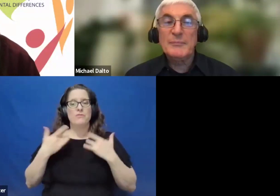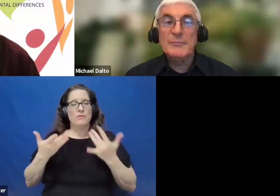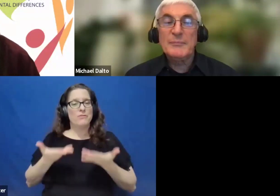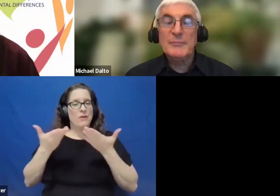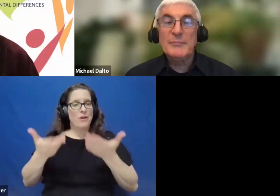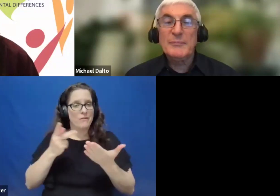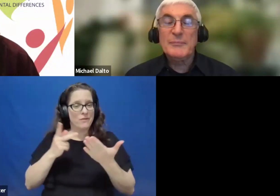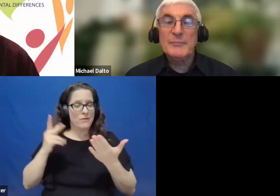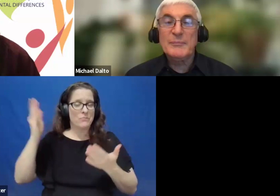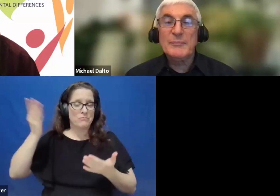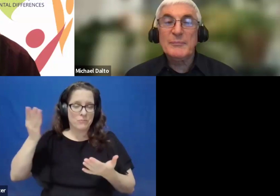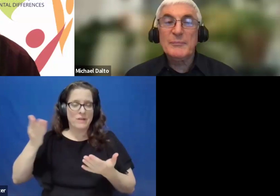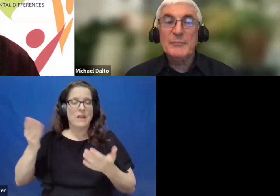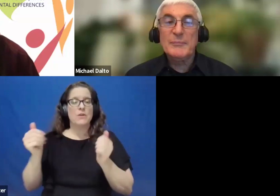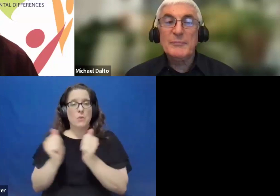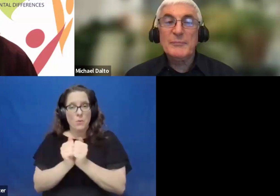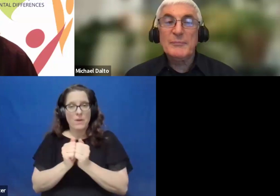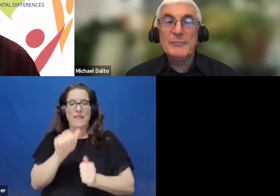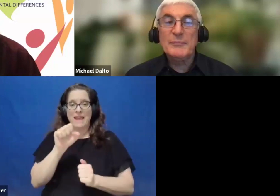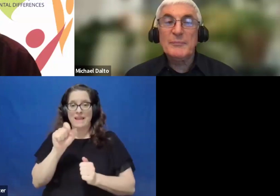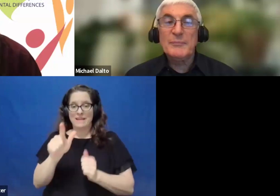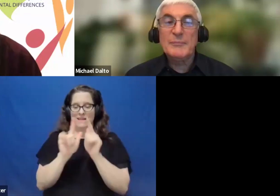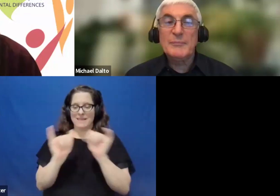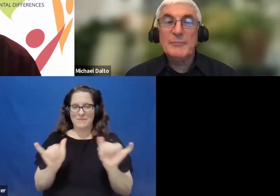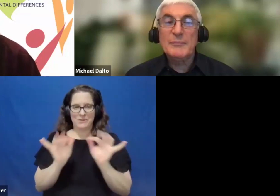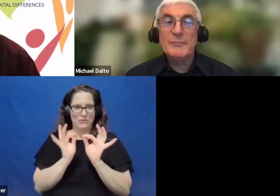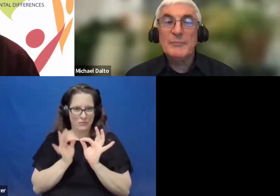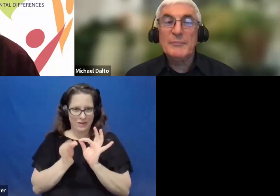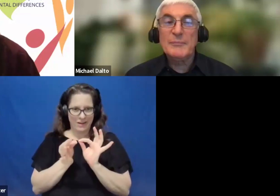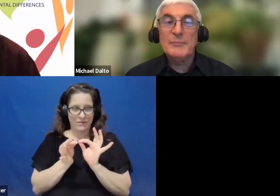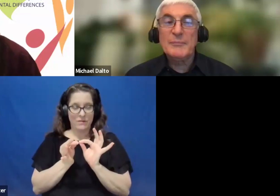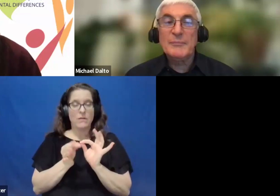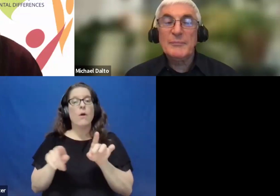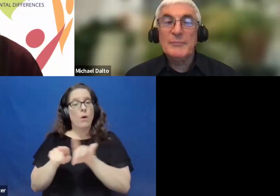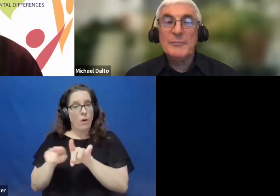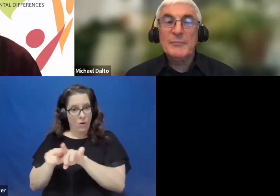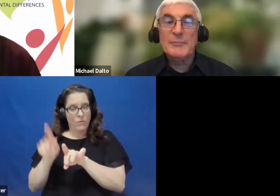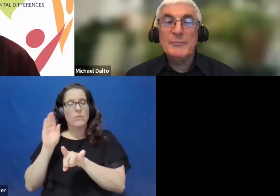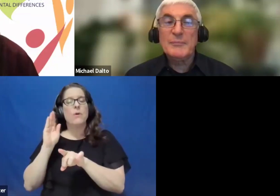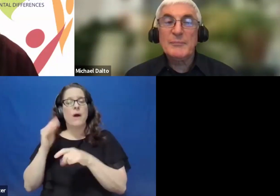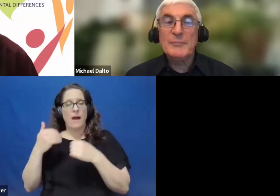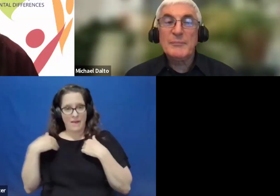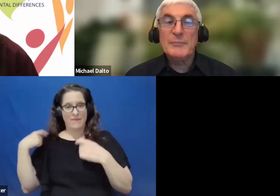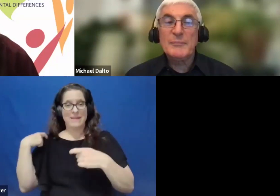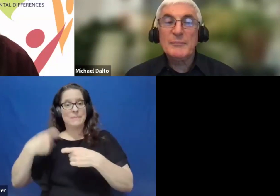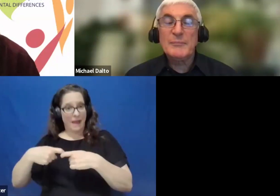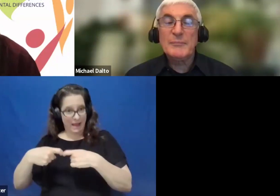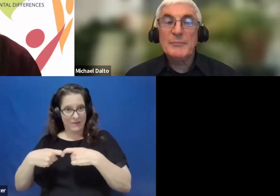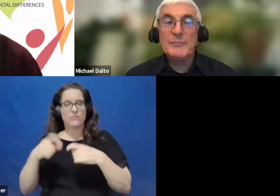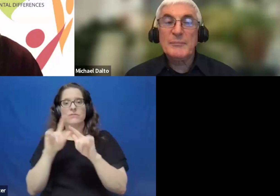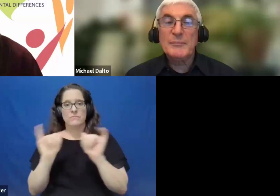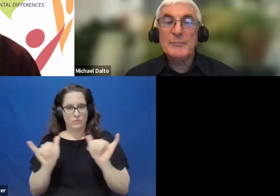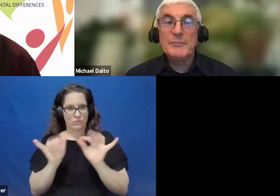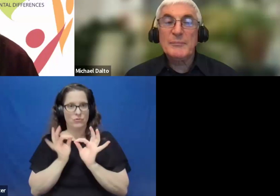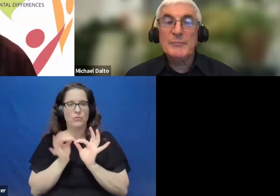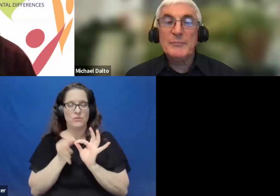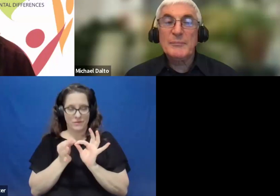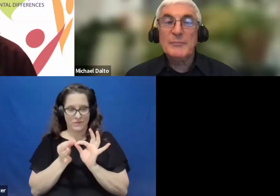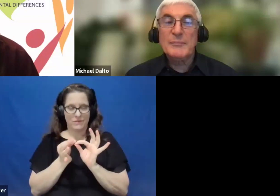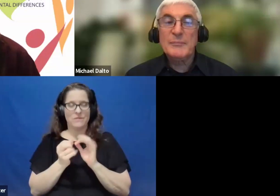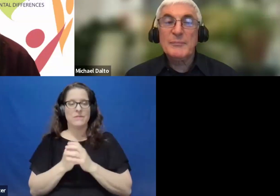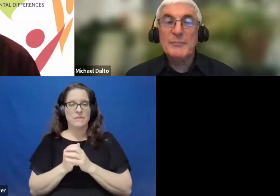Language simultaneous interpretation. We will also be offering this presentation with Spanish simultaneous